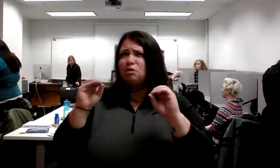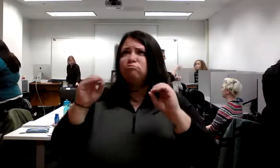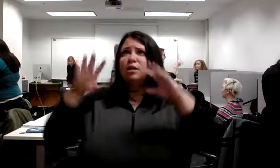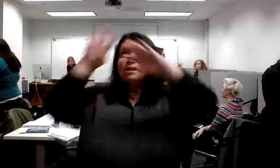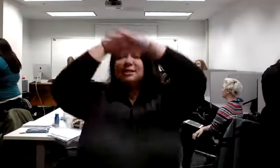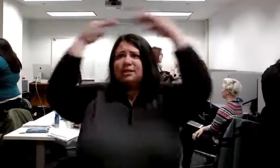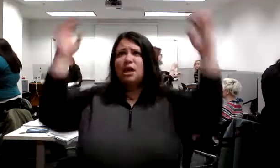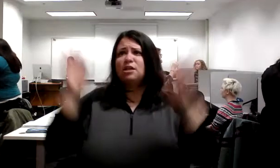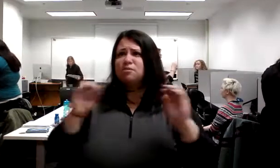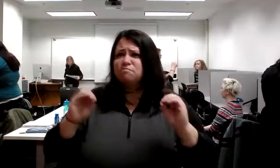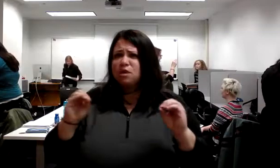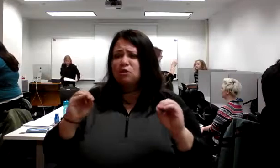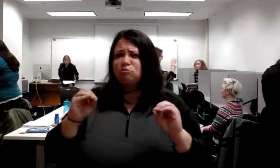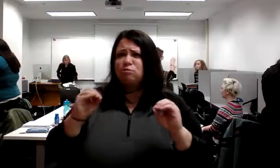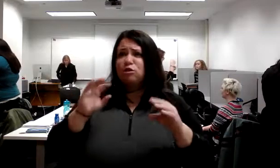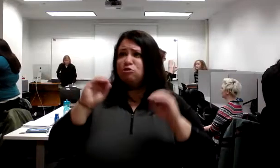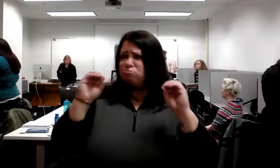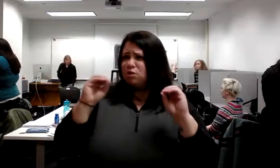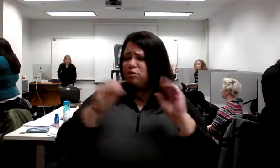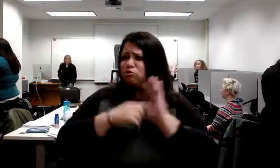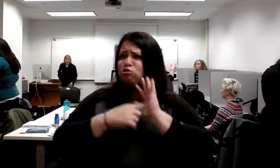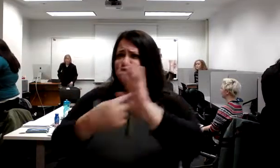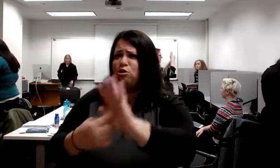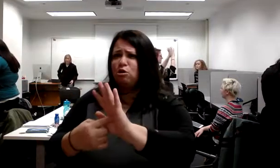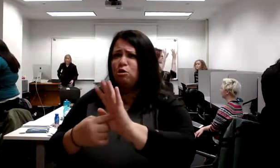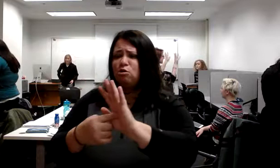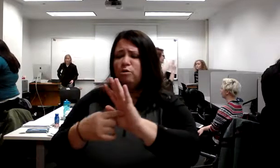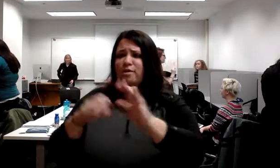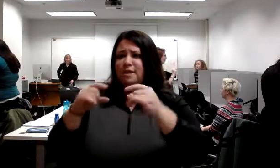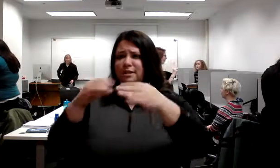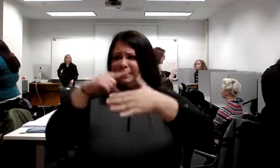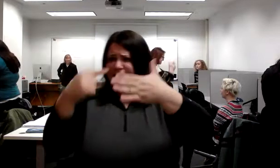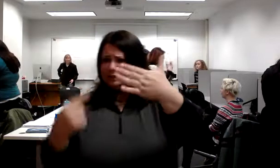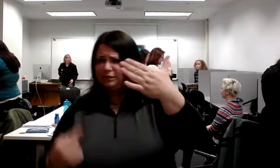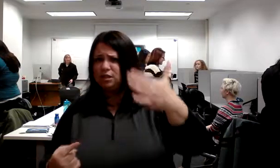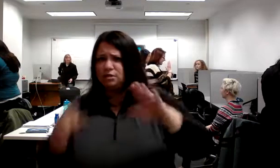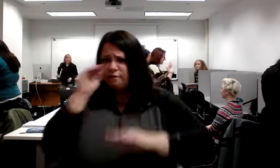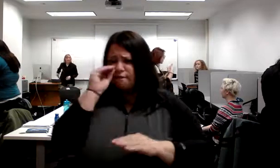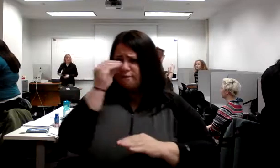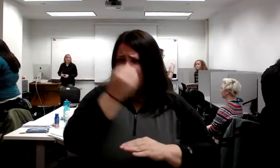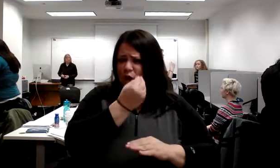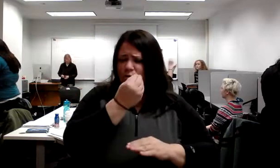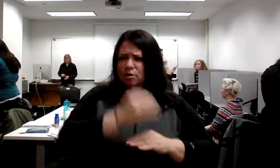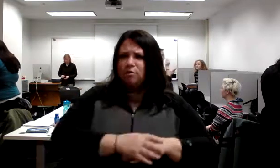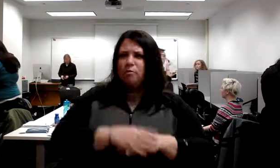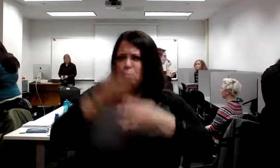anything to show you details of the flower. What tells you that this is a flower, Andre or Adam?